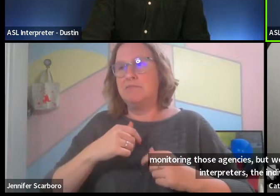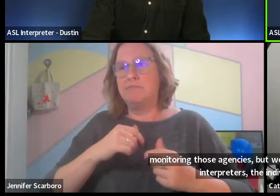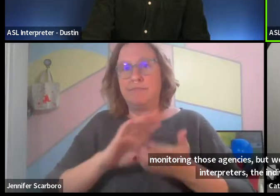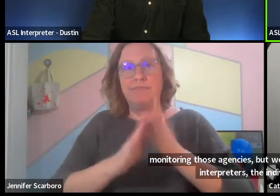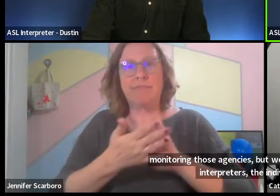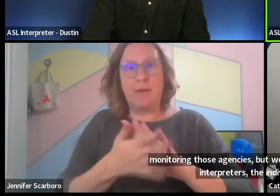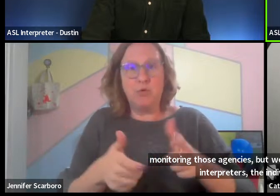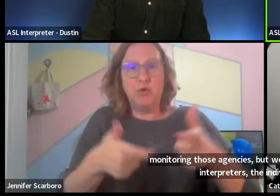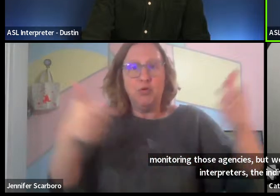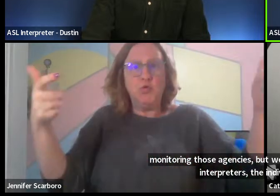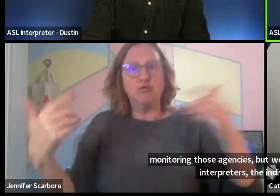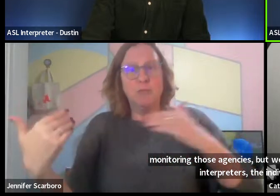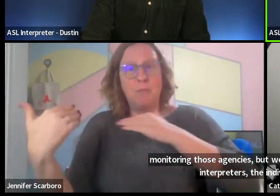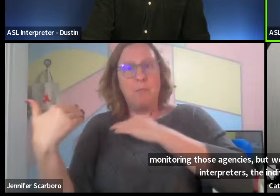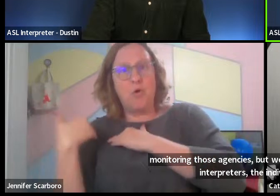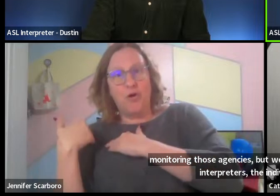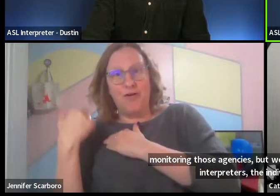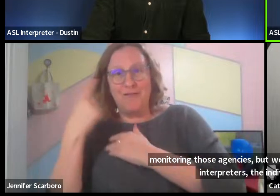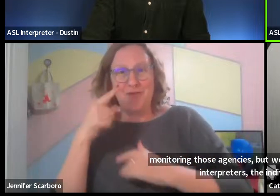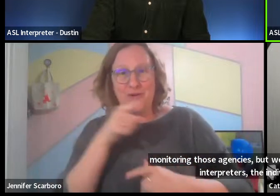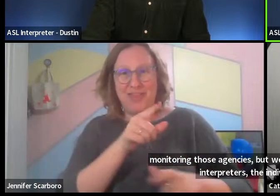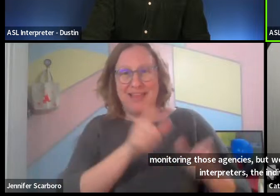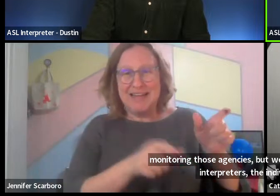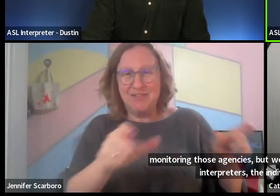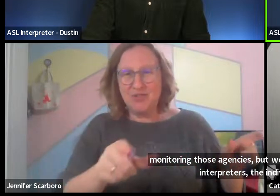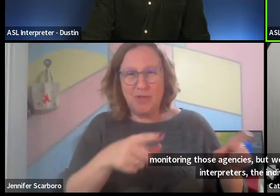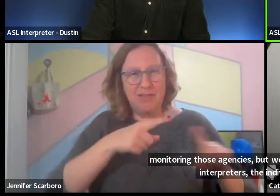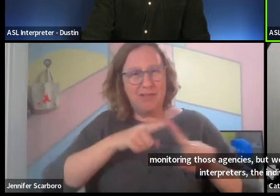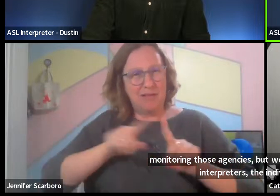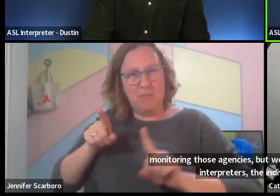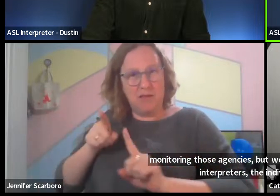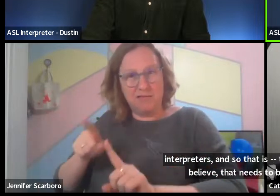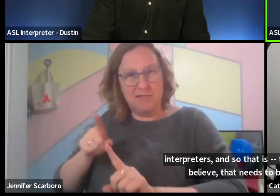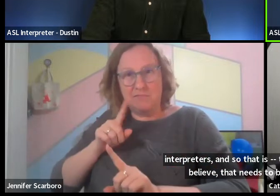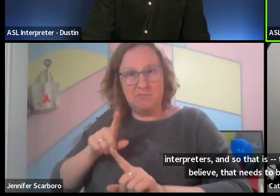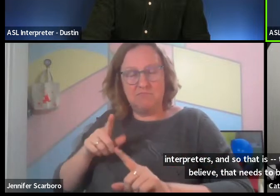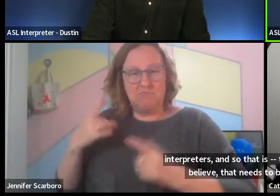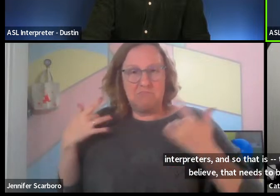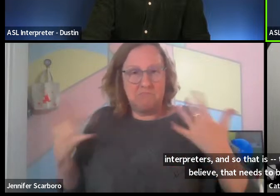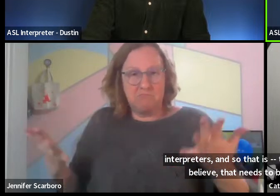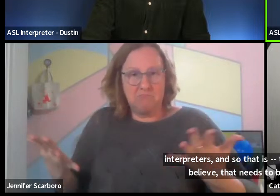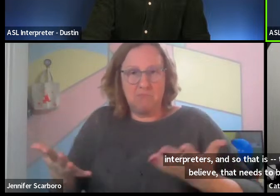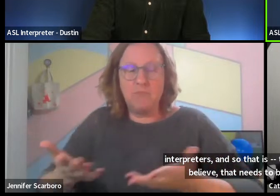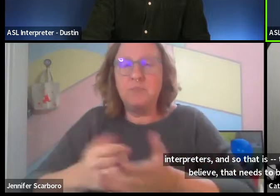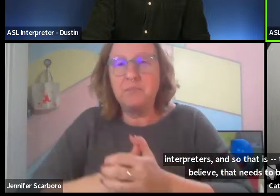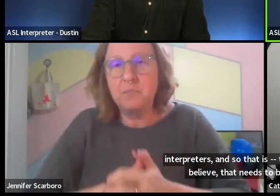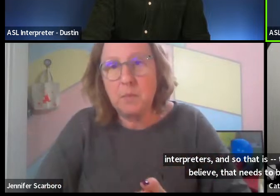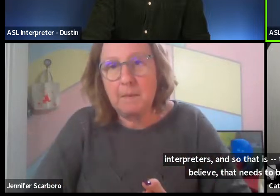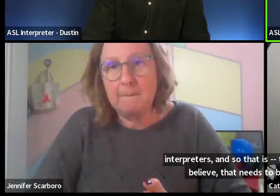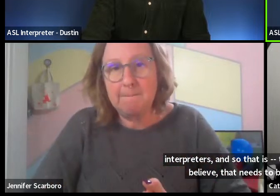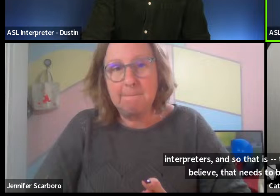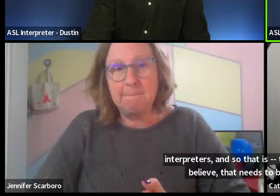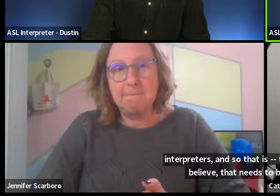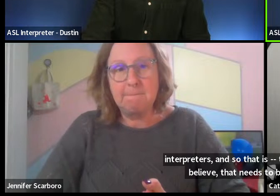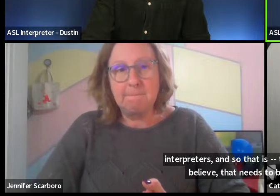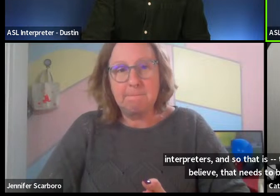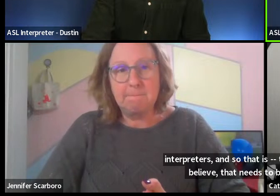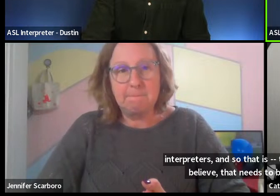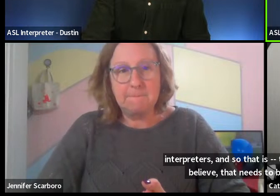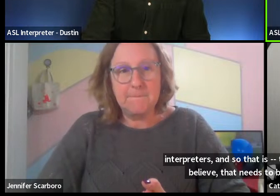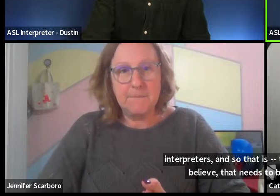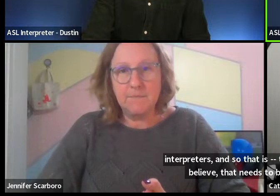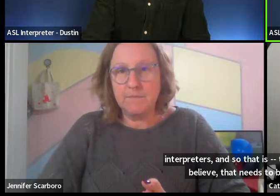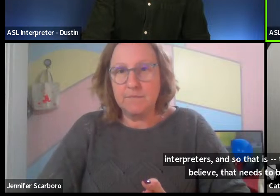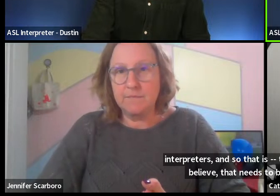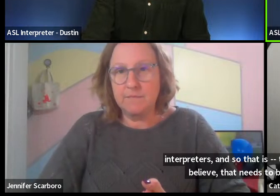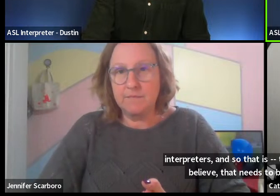it's an issue, I believe, that needs to be addressed, and it's becoming a huge burden for the individual interpreters, but the